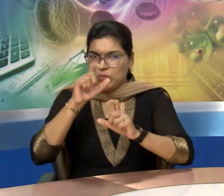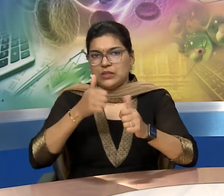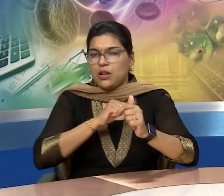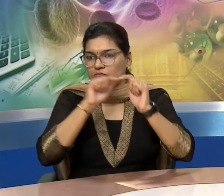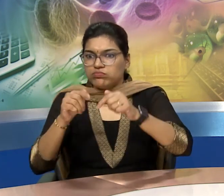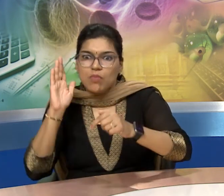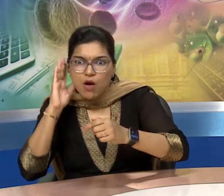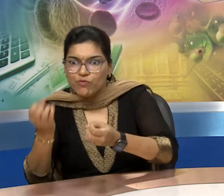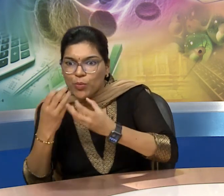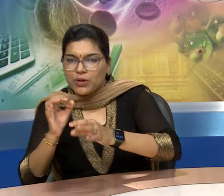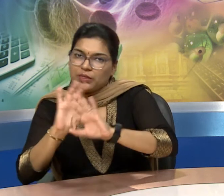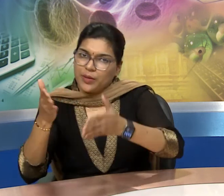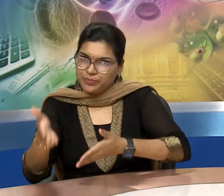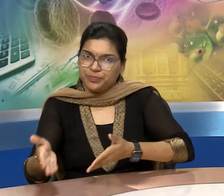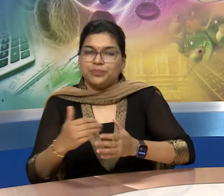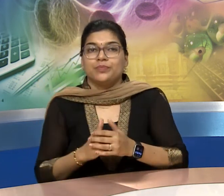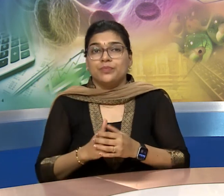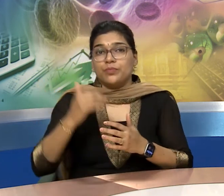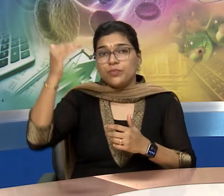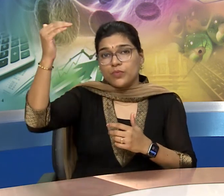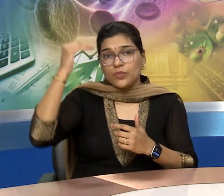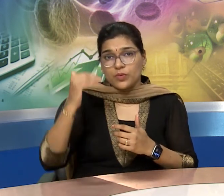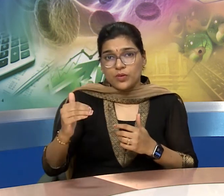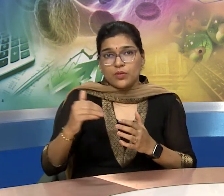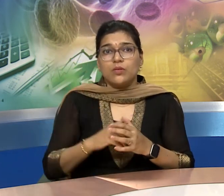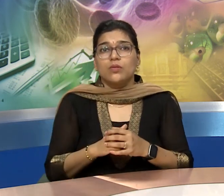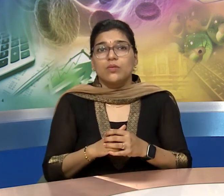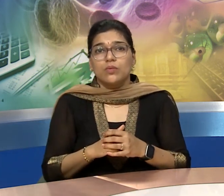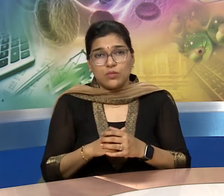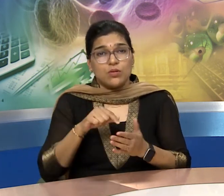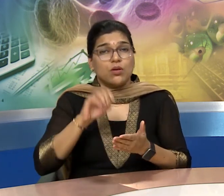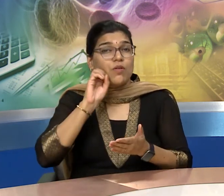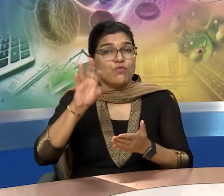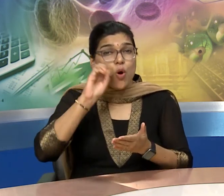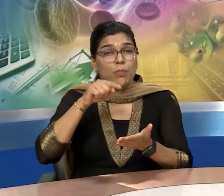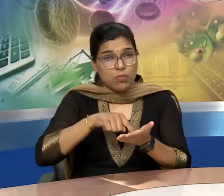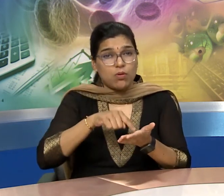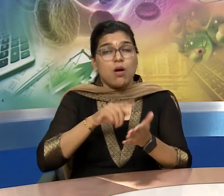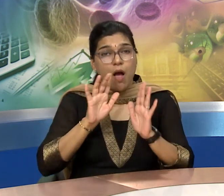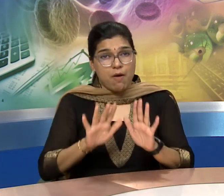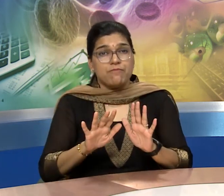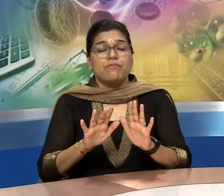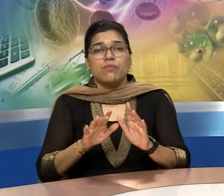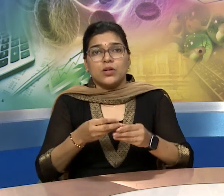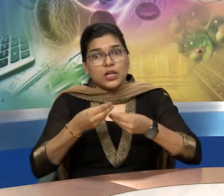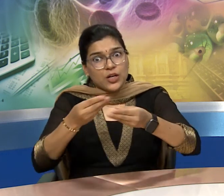considered to be essential areas of information. And also we discussed that information about